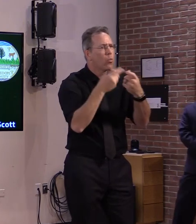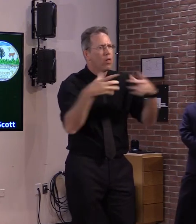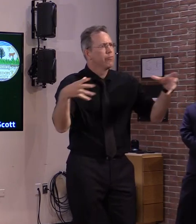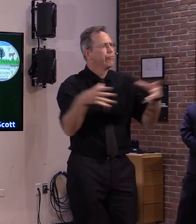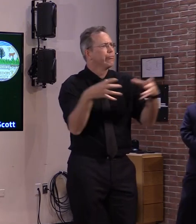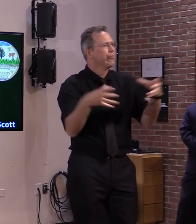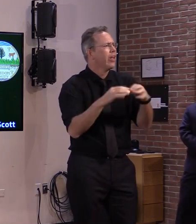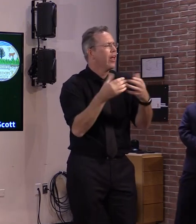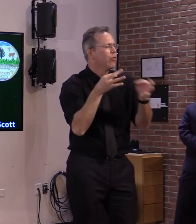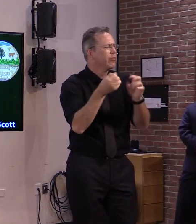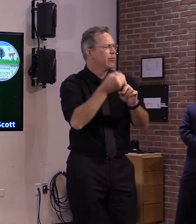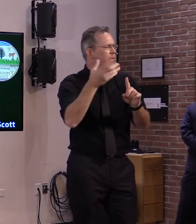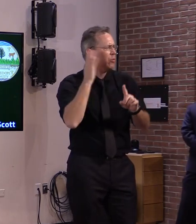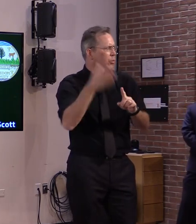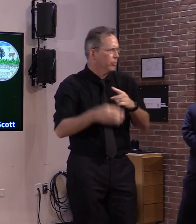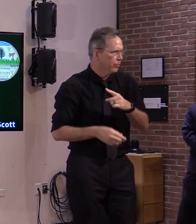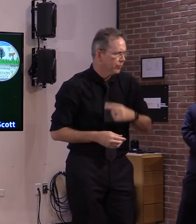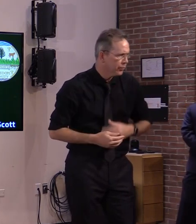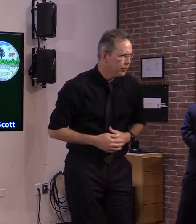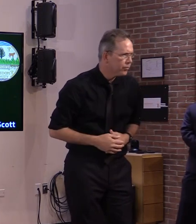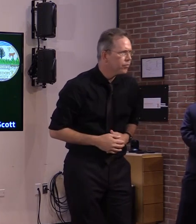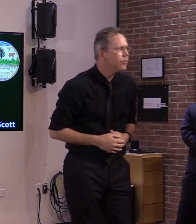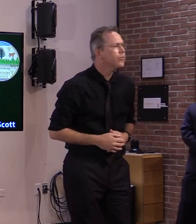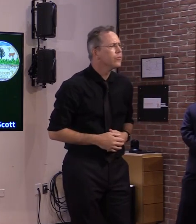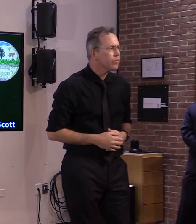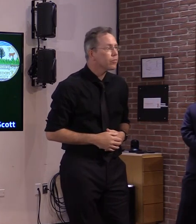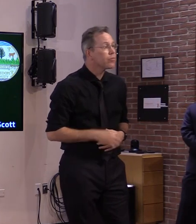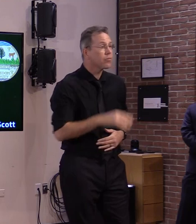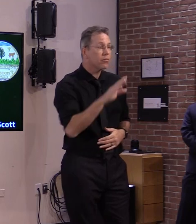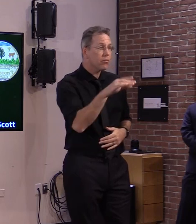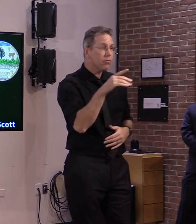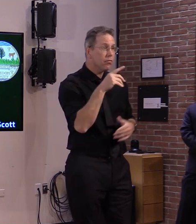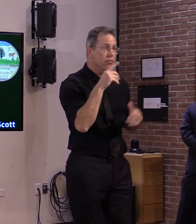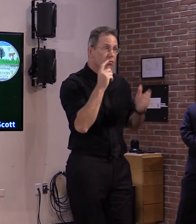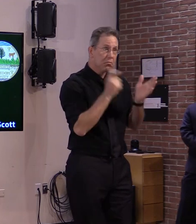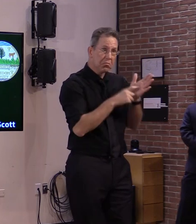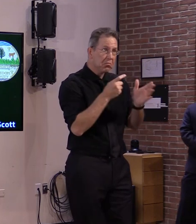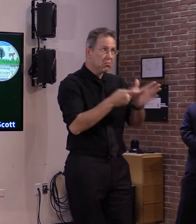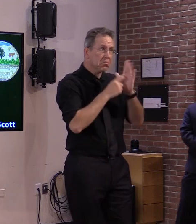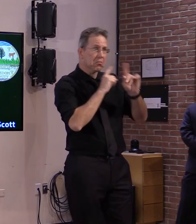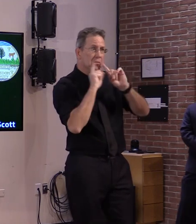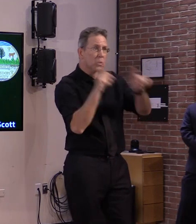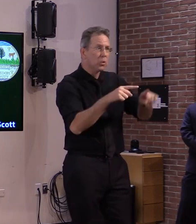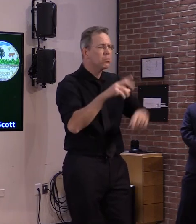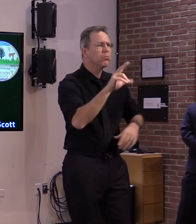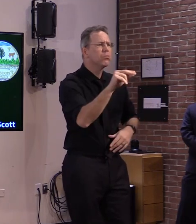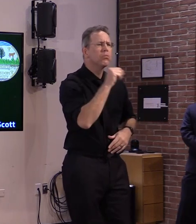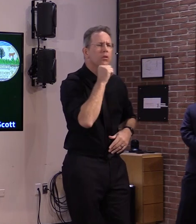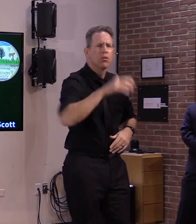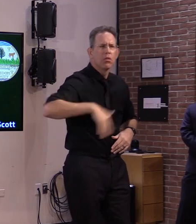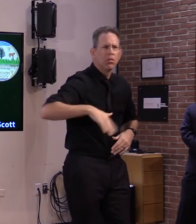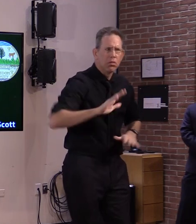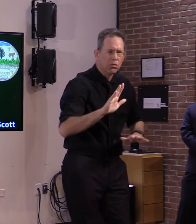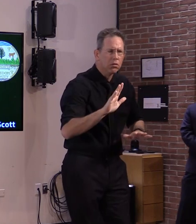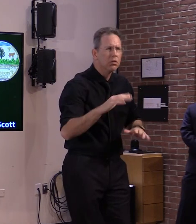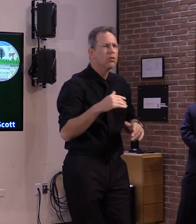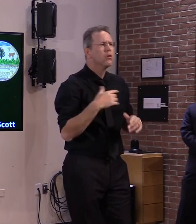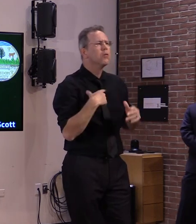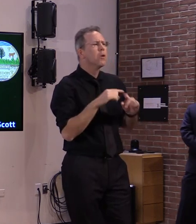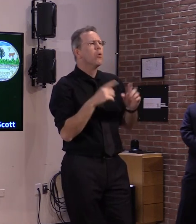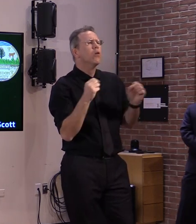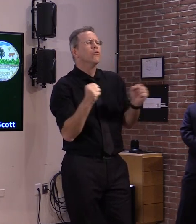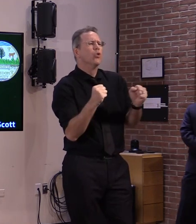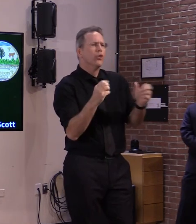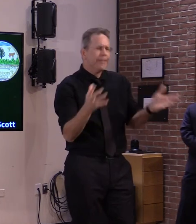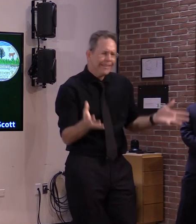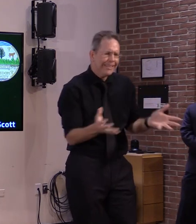not yet being issued as mandates, we strongly advise Vermonters to limit gatherings in general. And if you